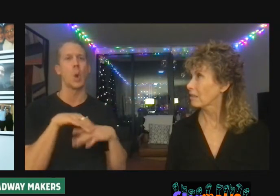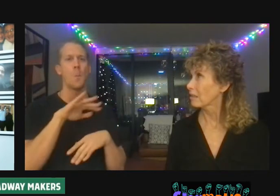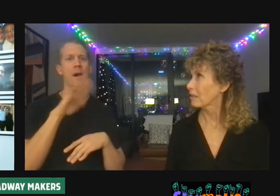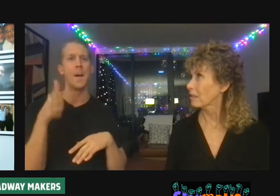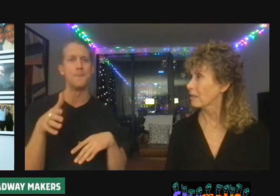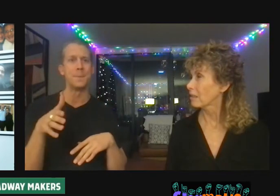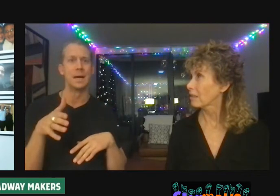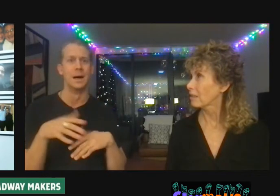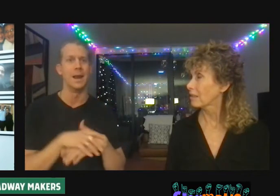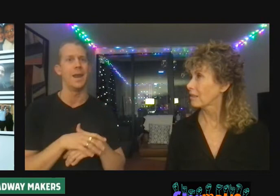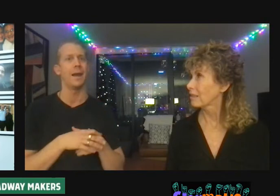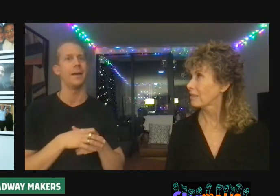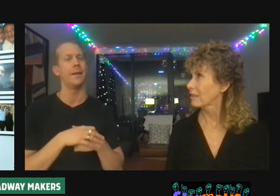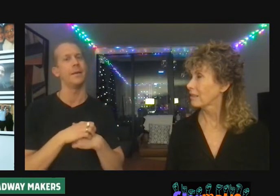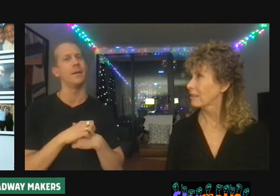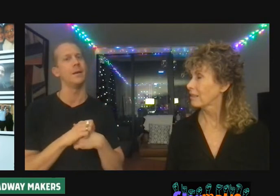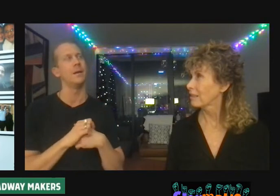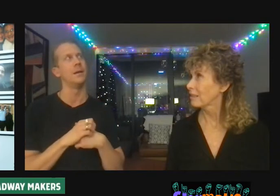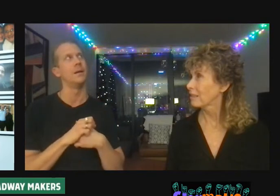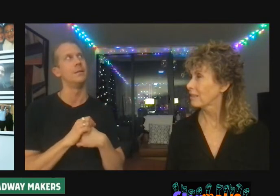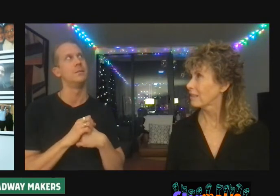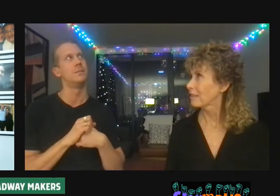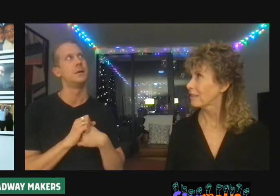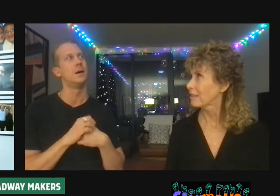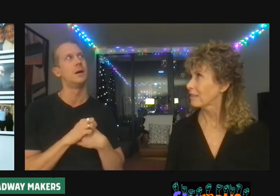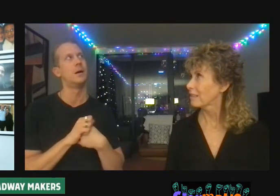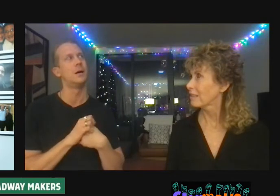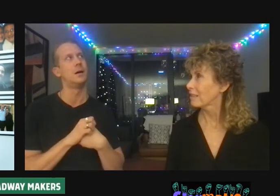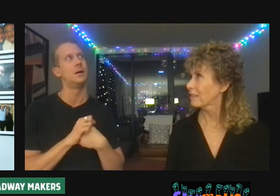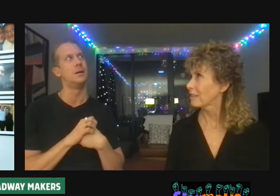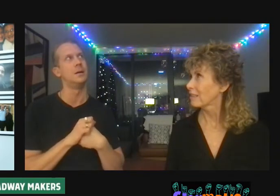like a slow bump, and